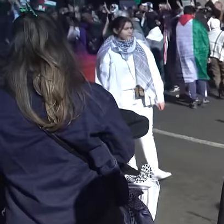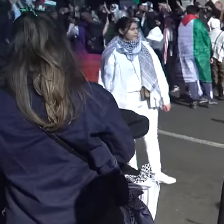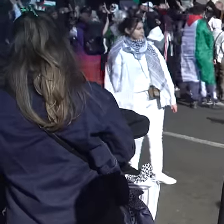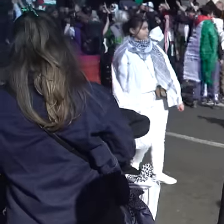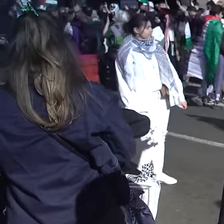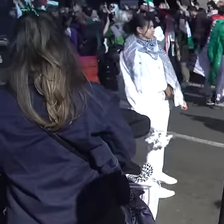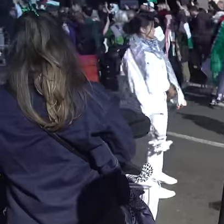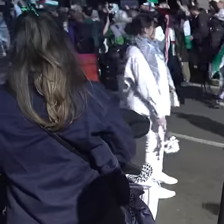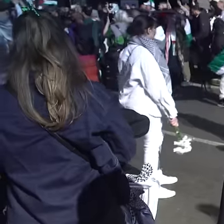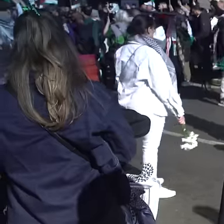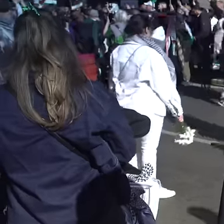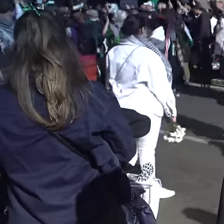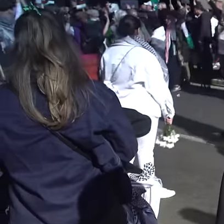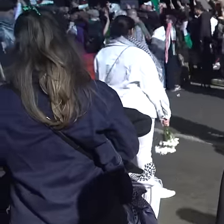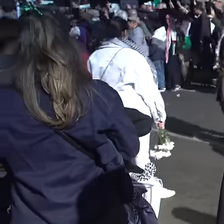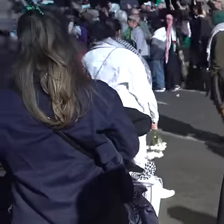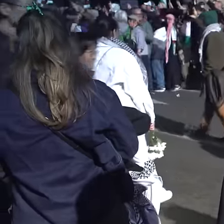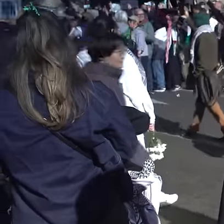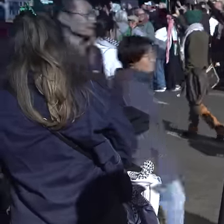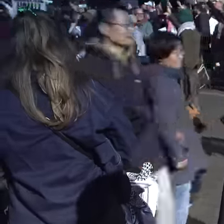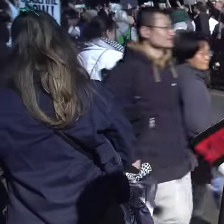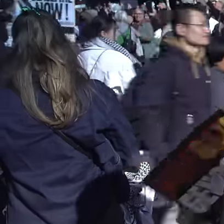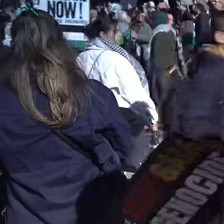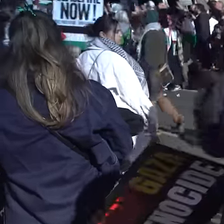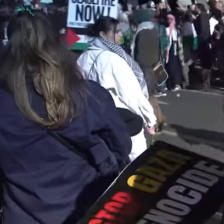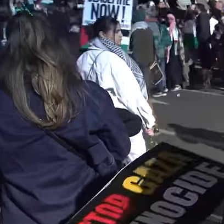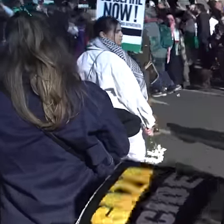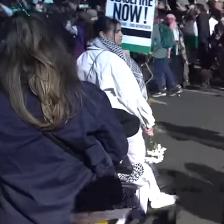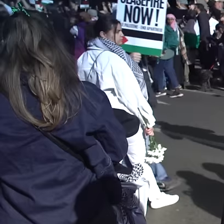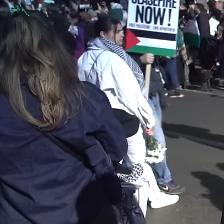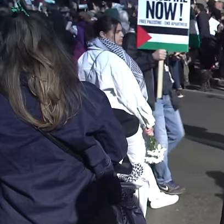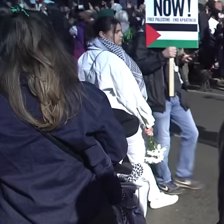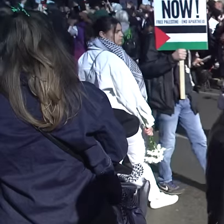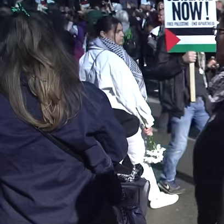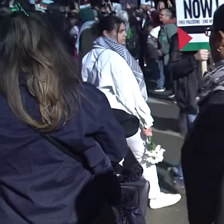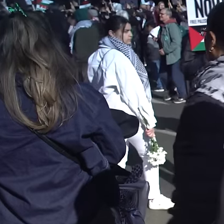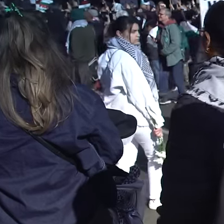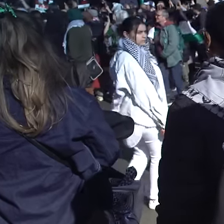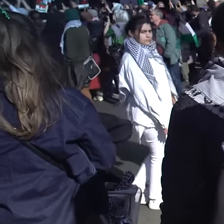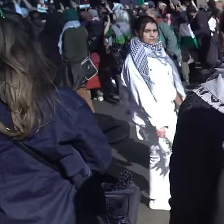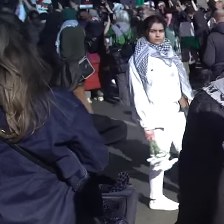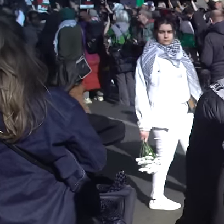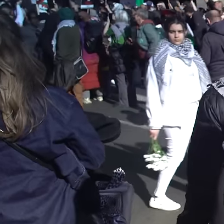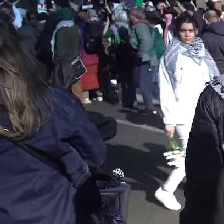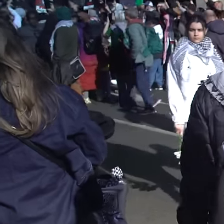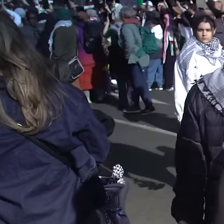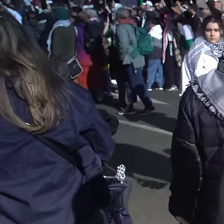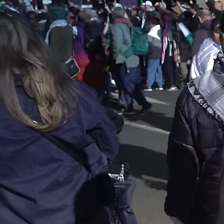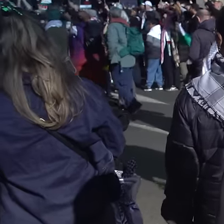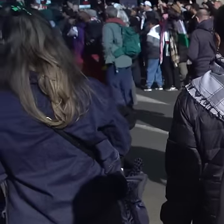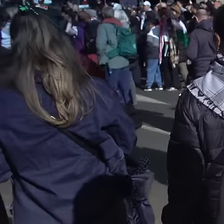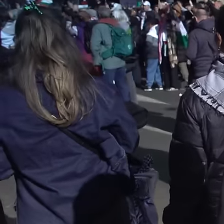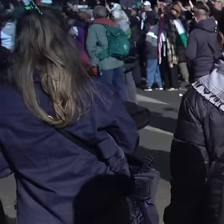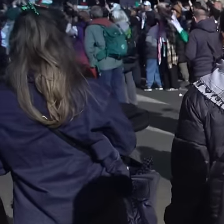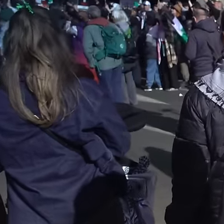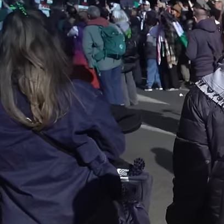Gaza who are stuck, who have been killed and been bombed, lost their children, their entire families. I'm not going to stop speaking up for Gaza. I'm not going to stop speaking up for